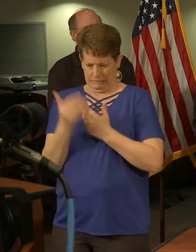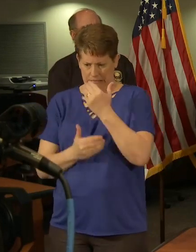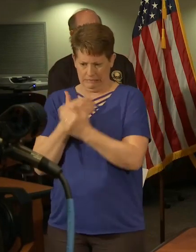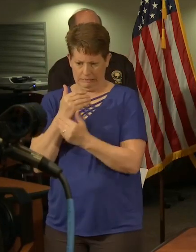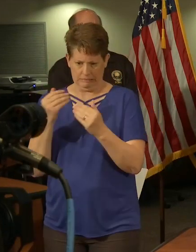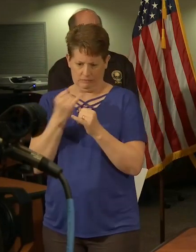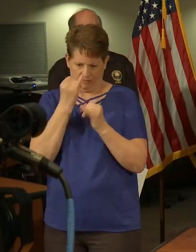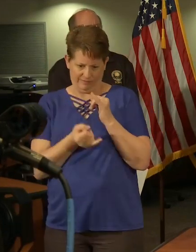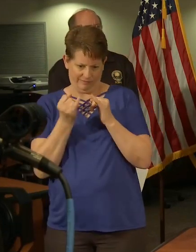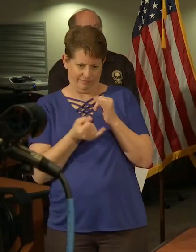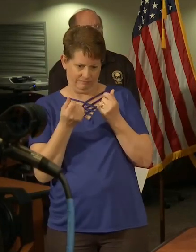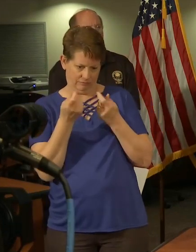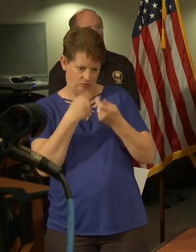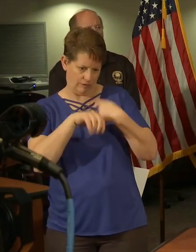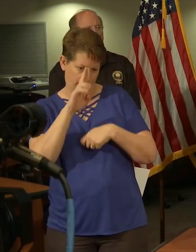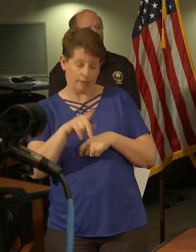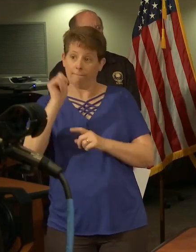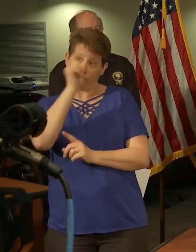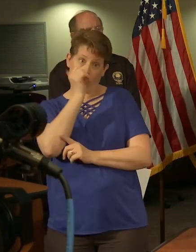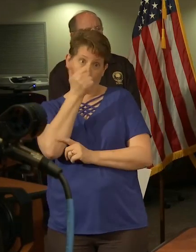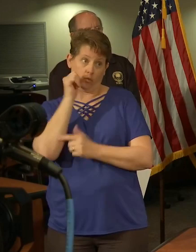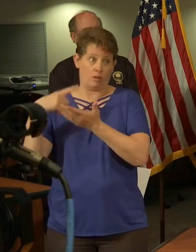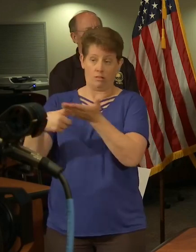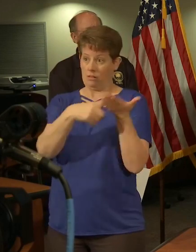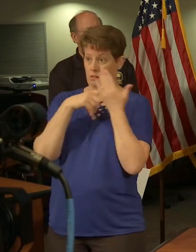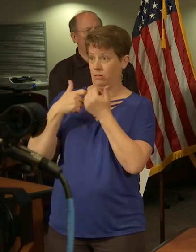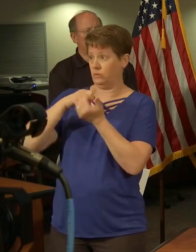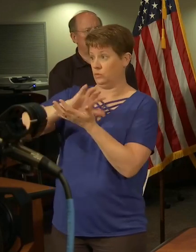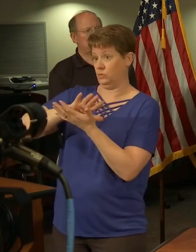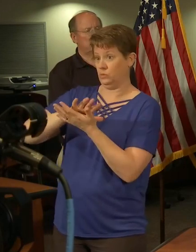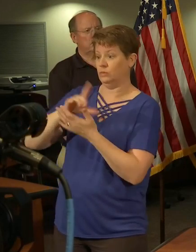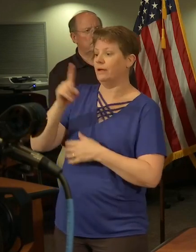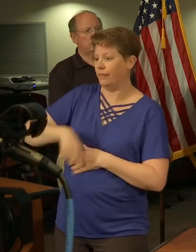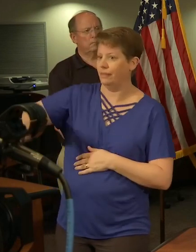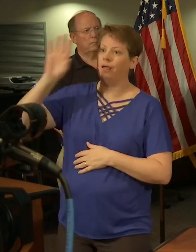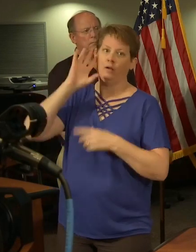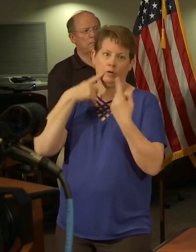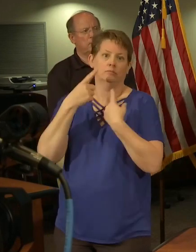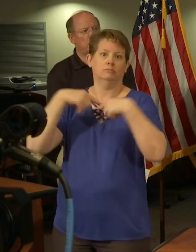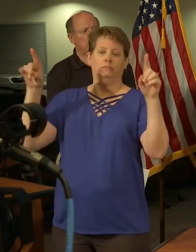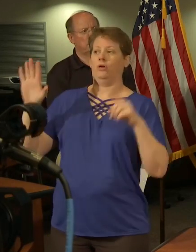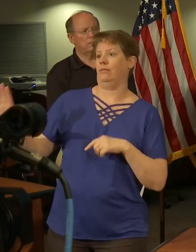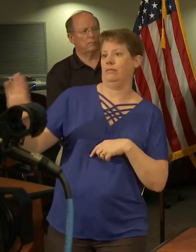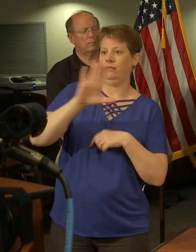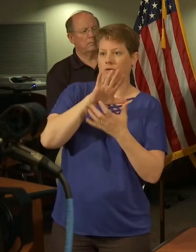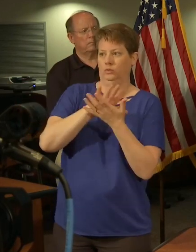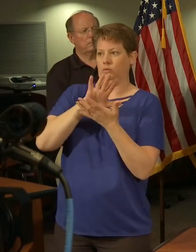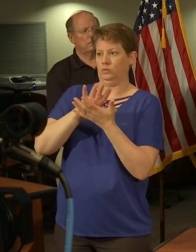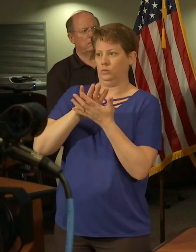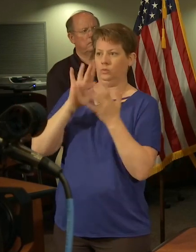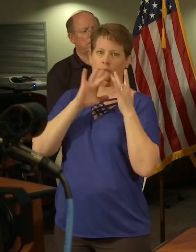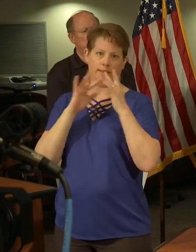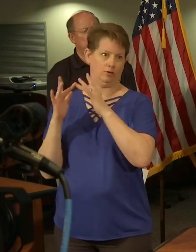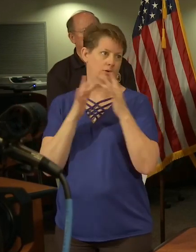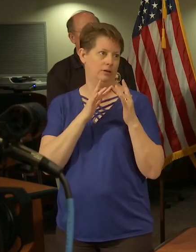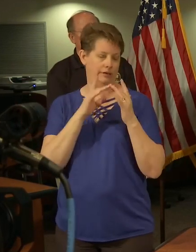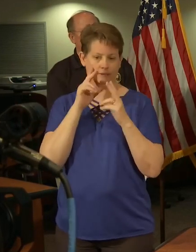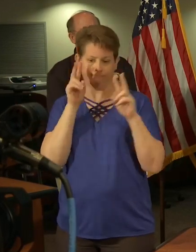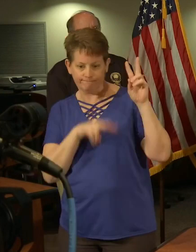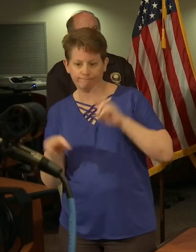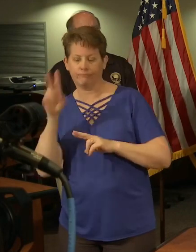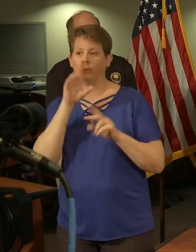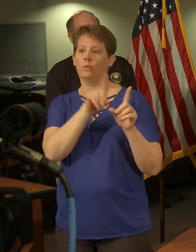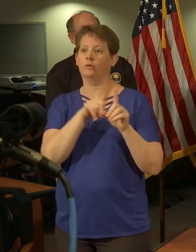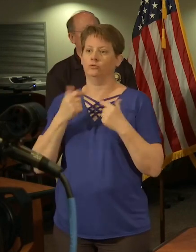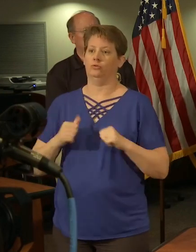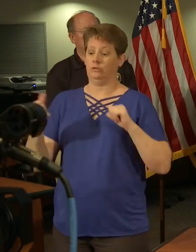be working with school districts tomorrow, and they'll have announcements on their individual school websites, as we will also try and